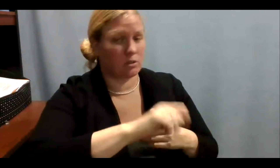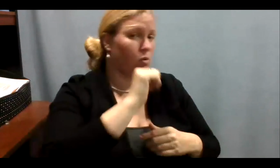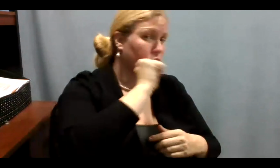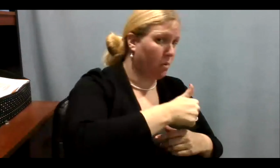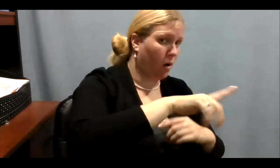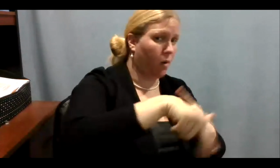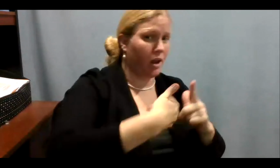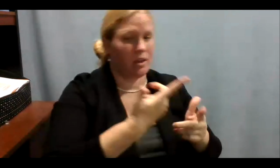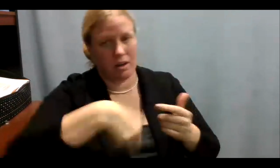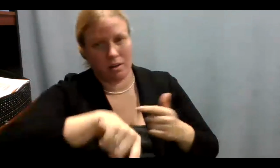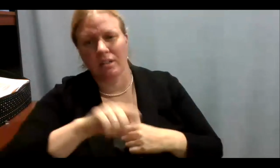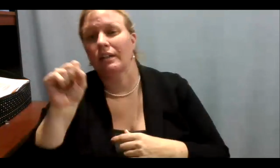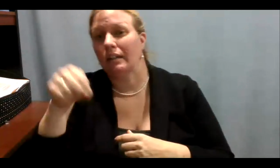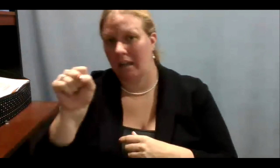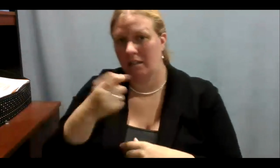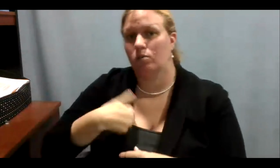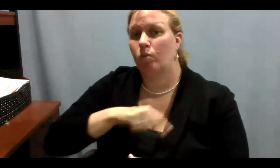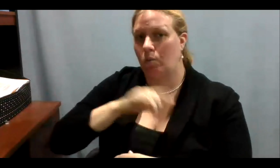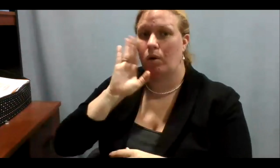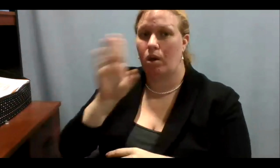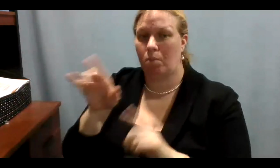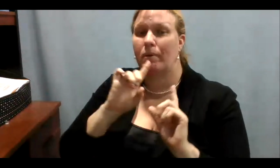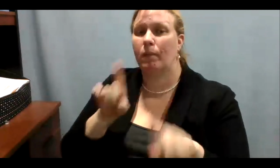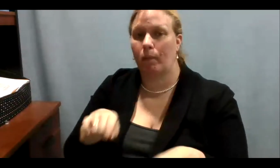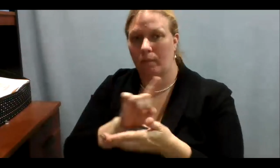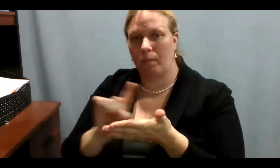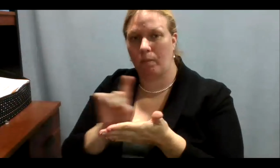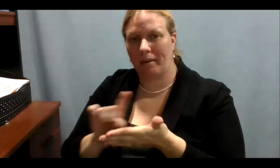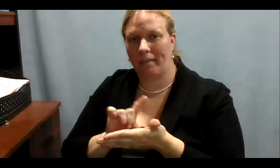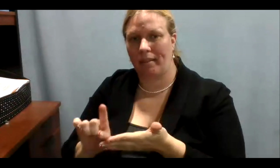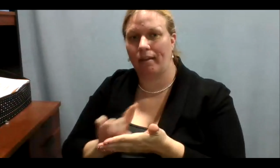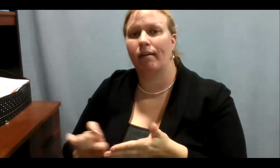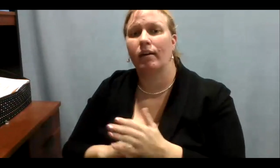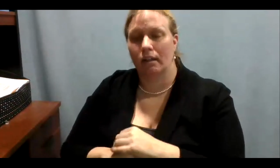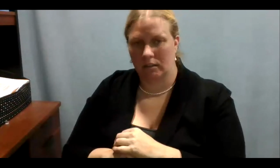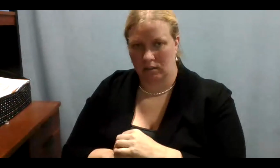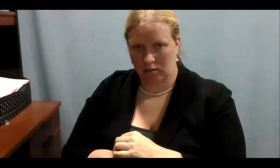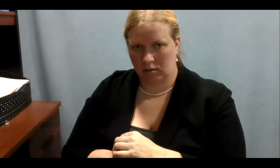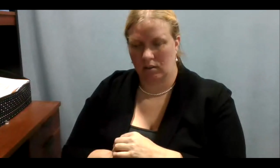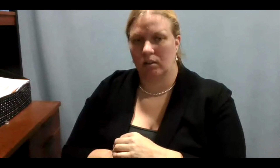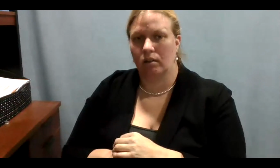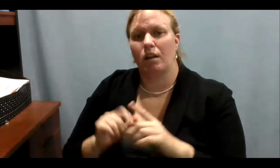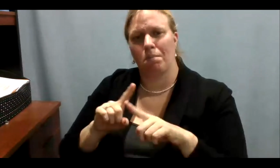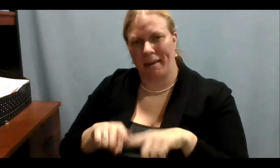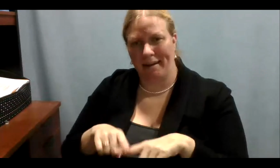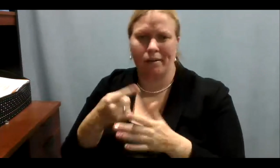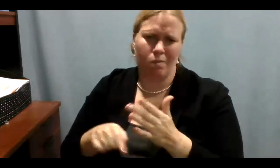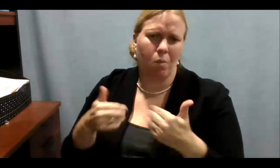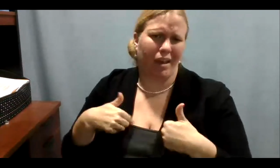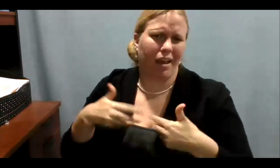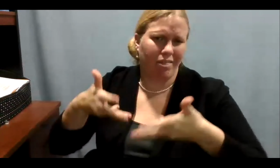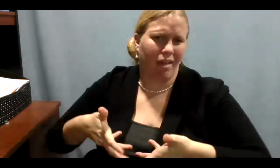weekly, um, depending on, um, the, what we have left. And so we'll be reporting out, um, and, and, you know, doing an